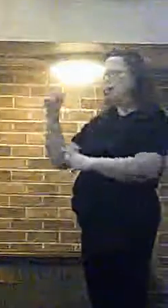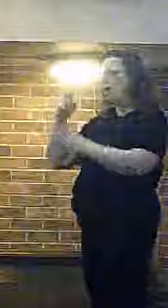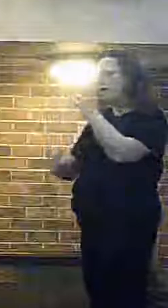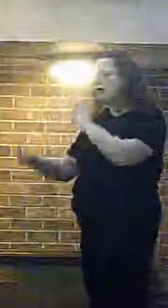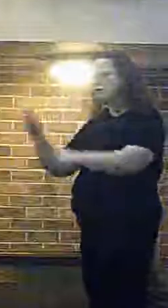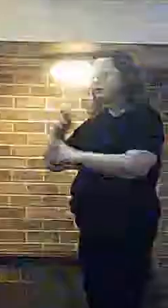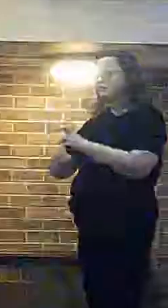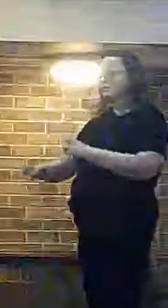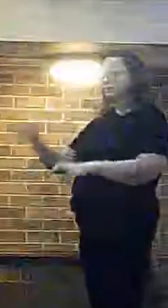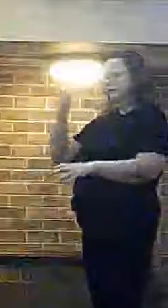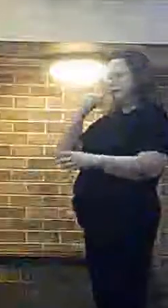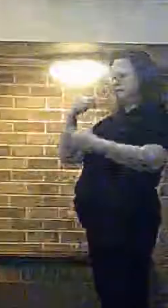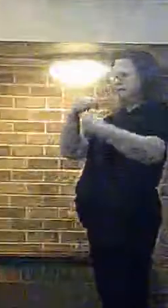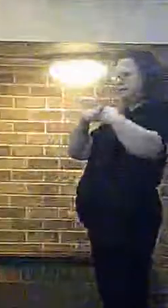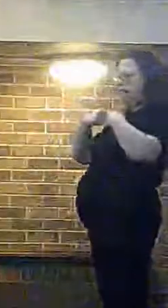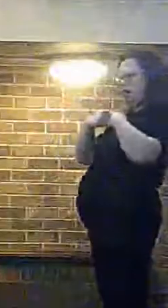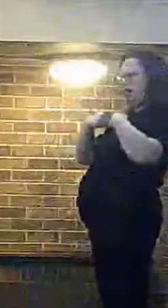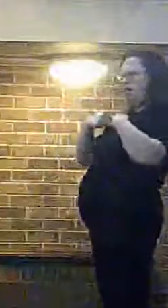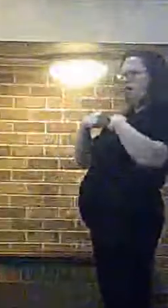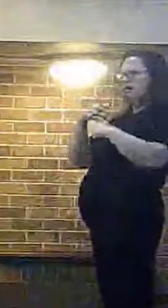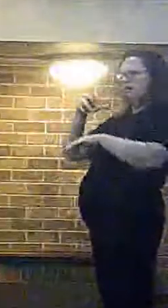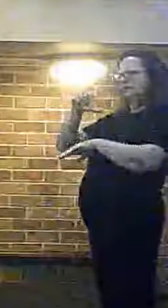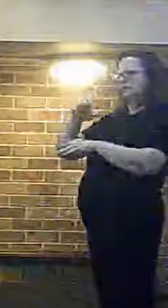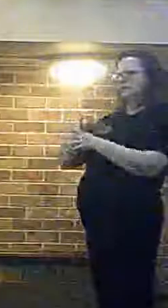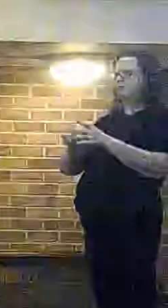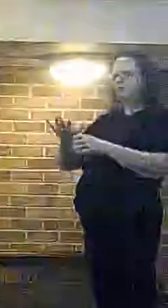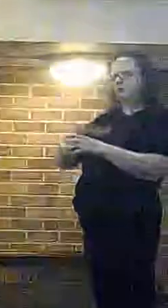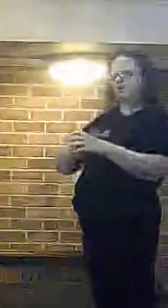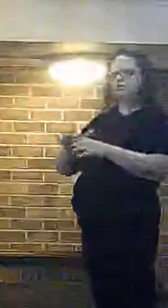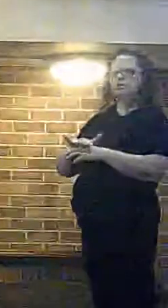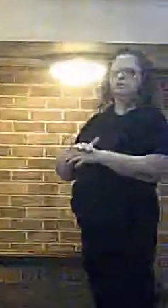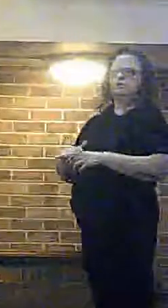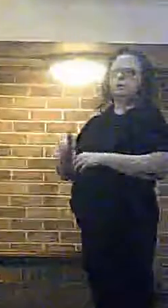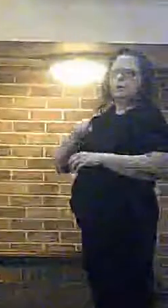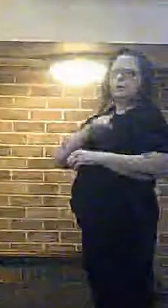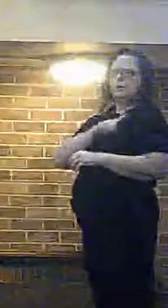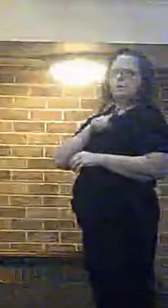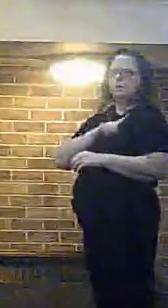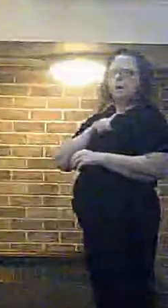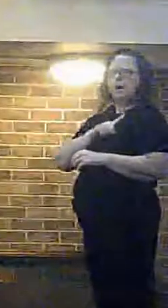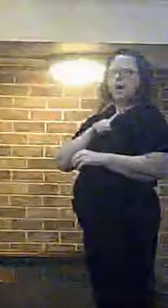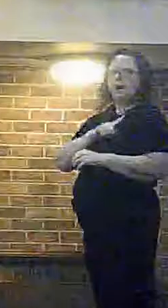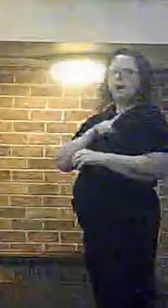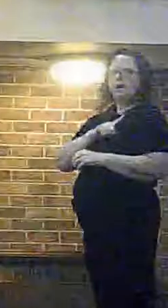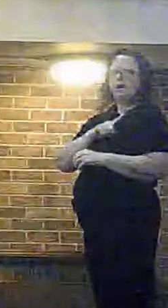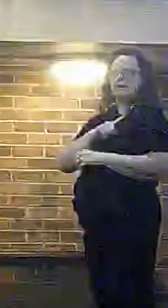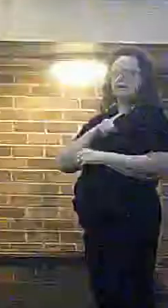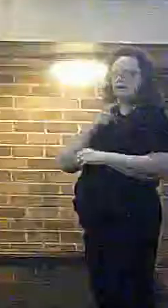your case. And why haven't you said this? Why didn't you say that you applied